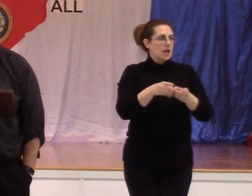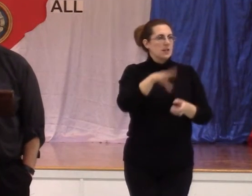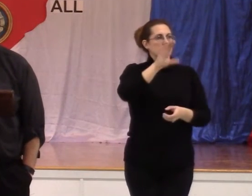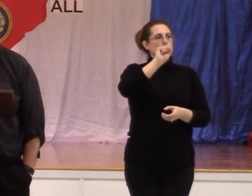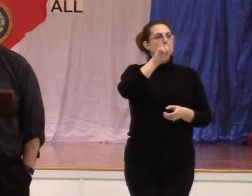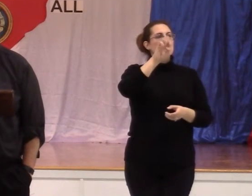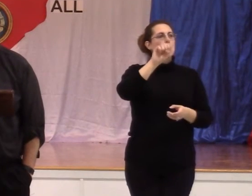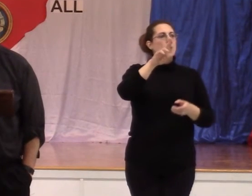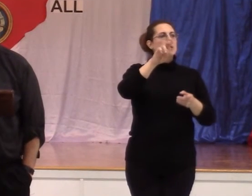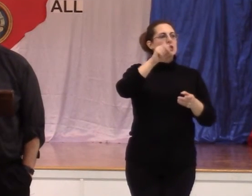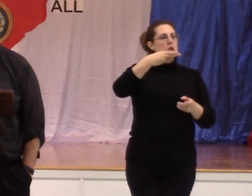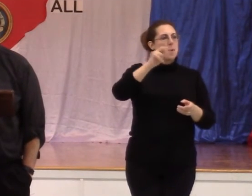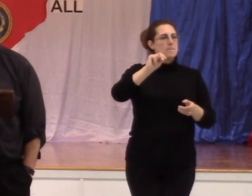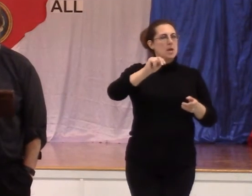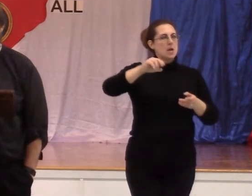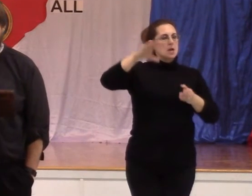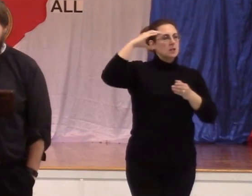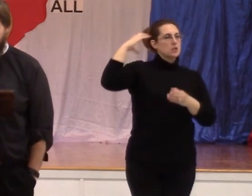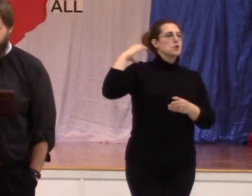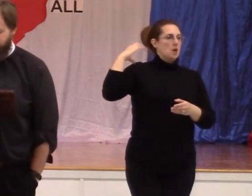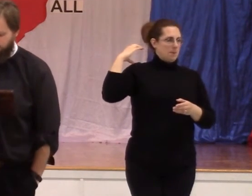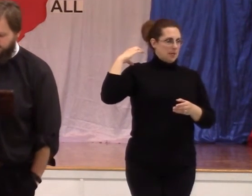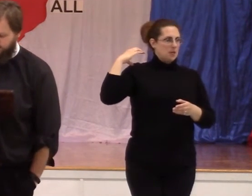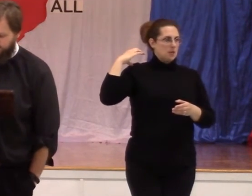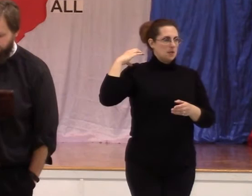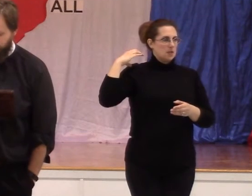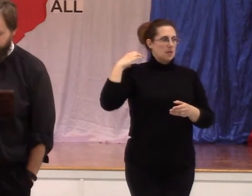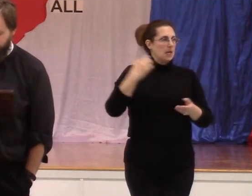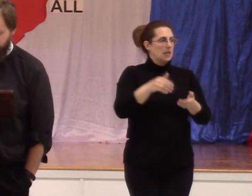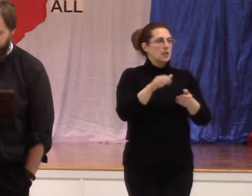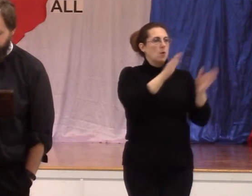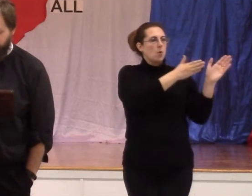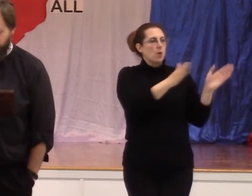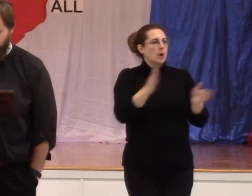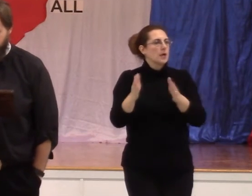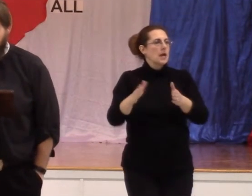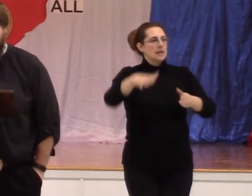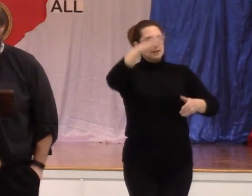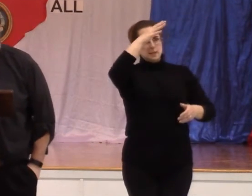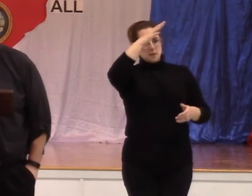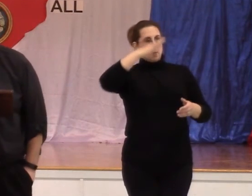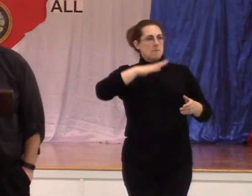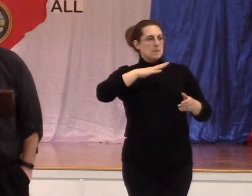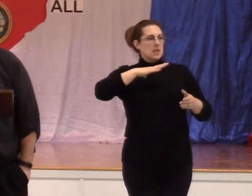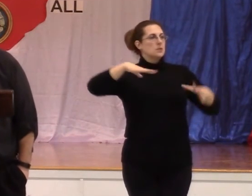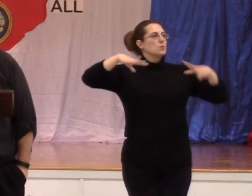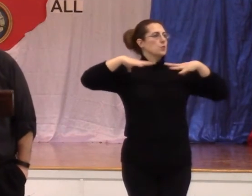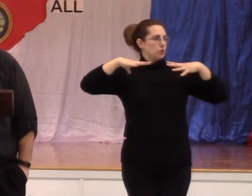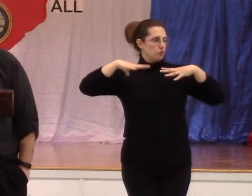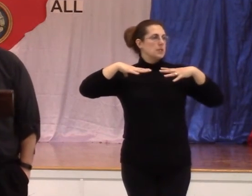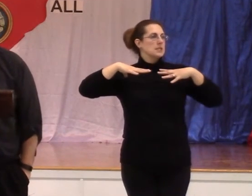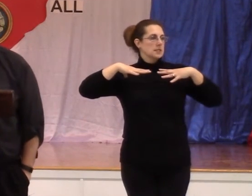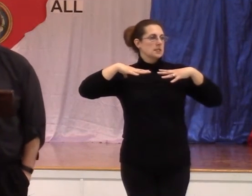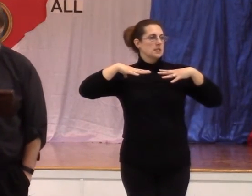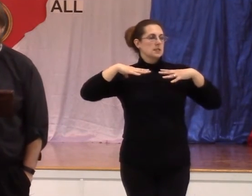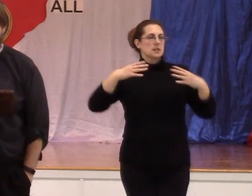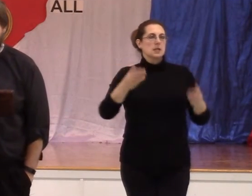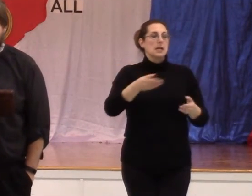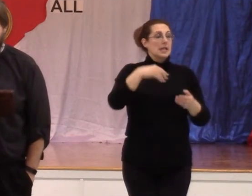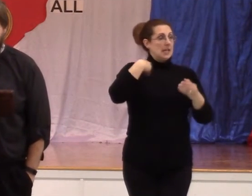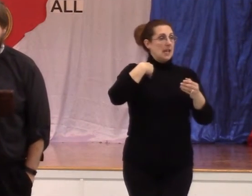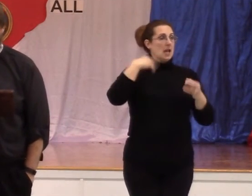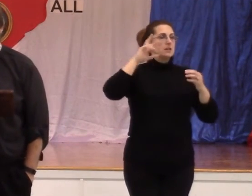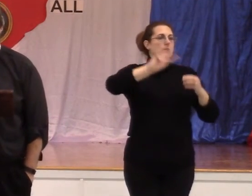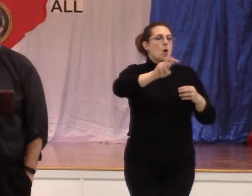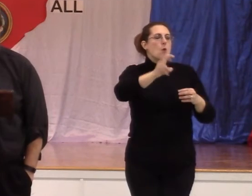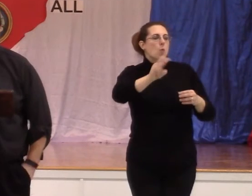chairman and has been a regular speaker at his district men's retreats. He's also one of the hosts of Concord Matters, a radio version of a Book